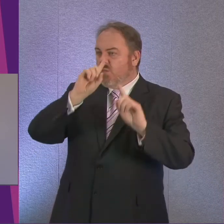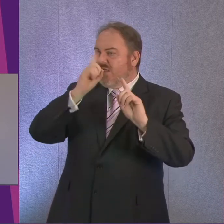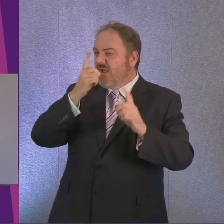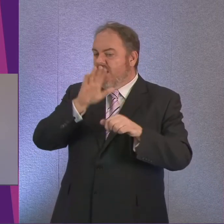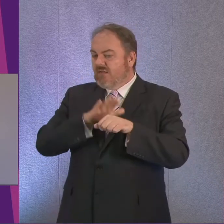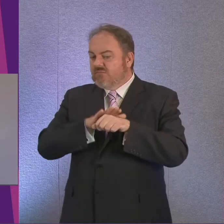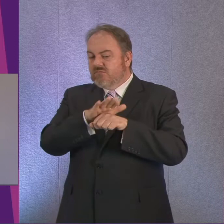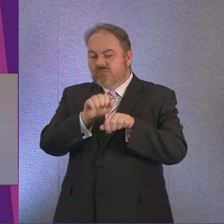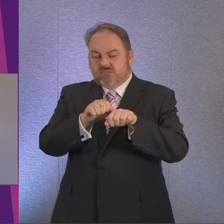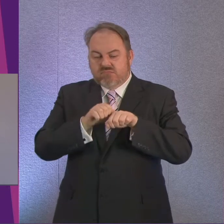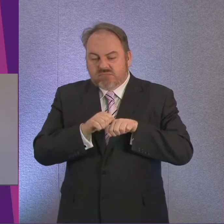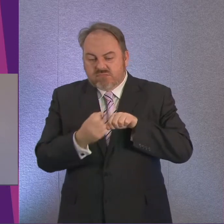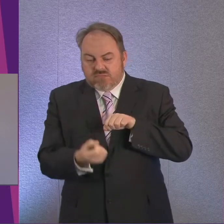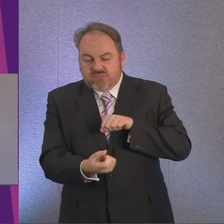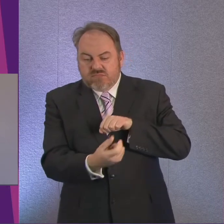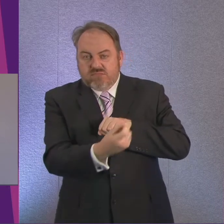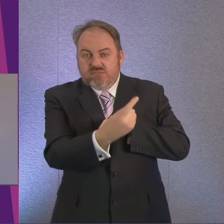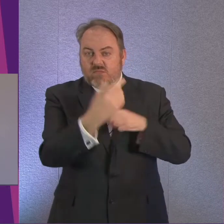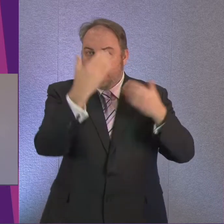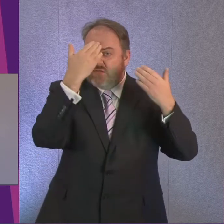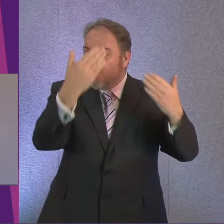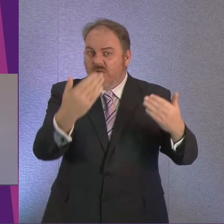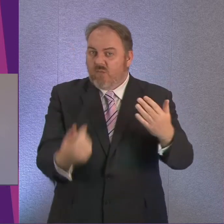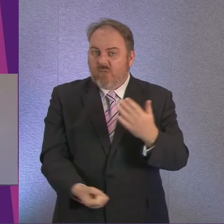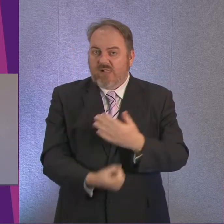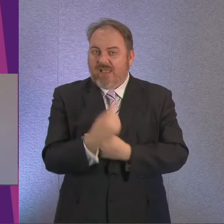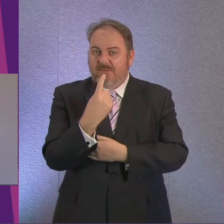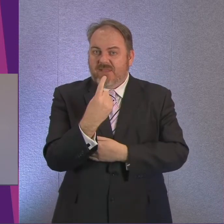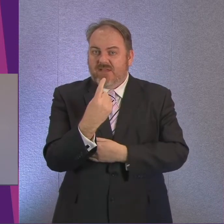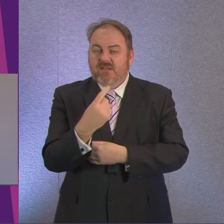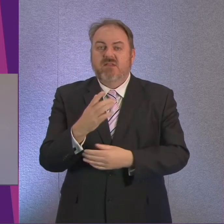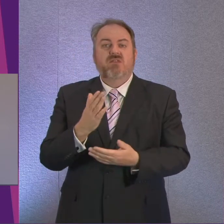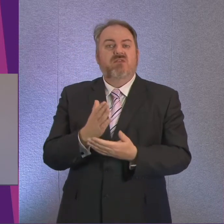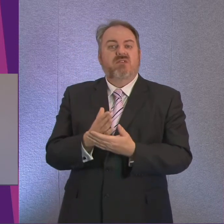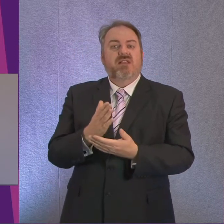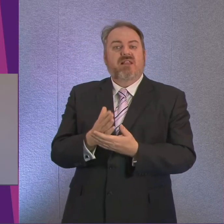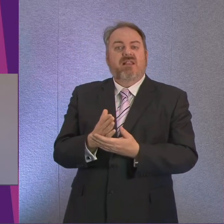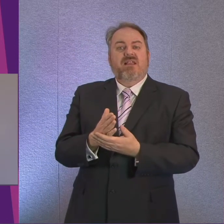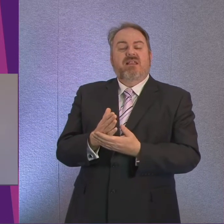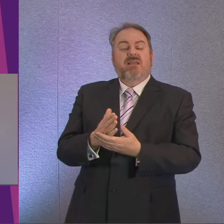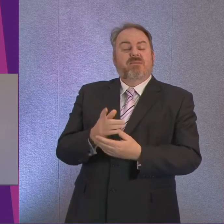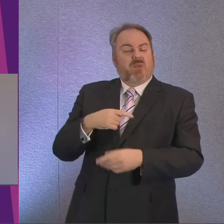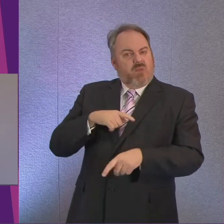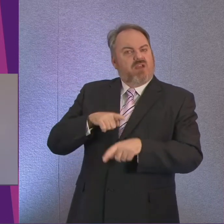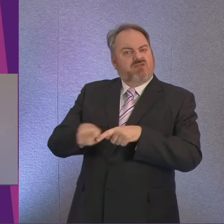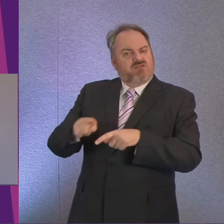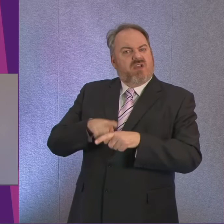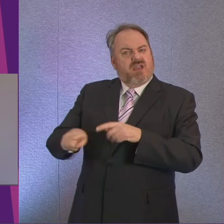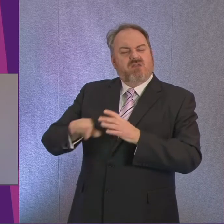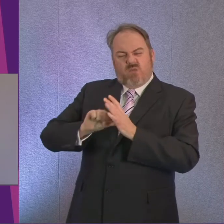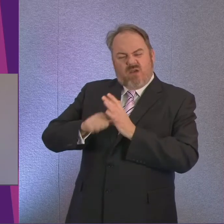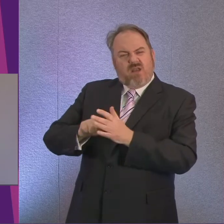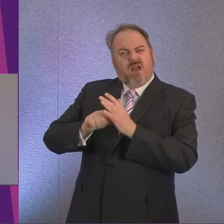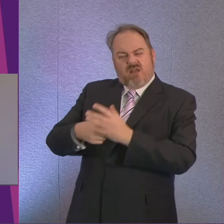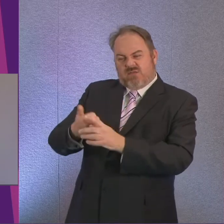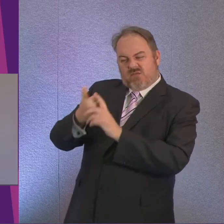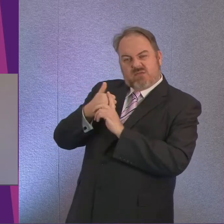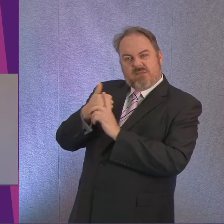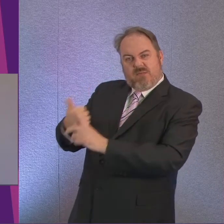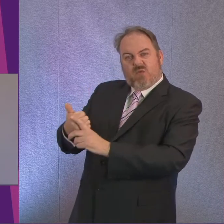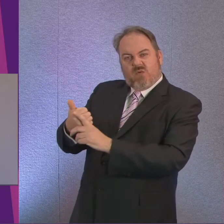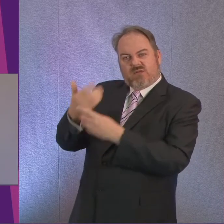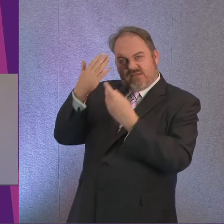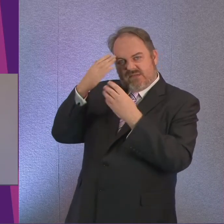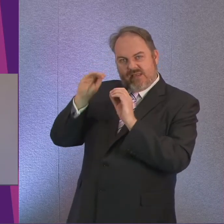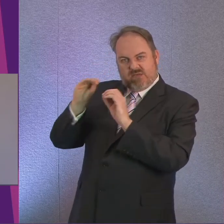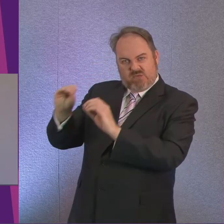clearer over the coming weeks and months. And that is why, as a Scottish Government, we've said we're going to do everything we can to support the sector, but also we are having